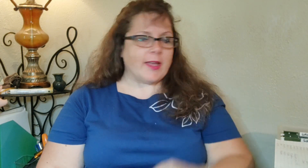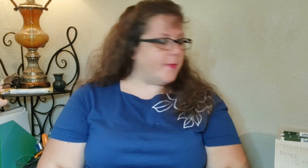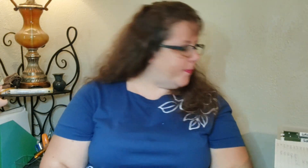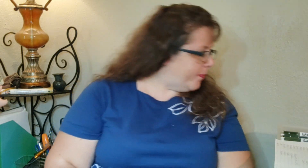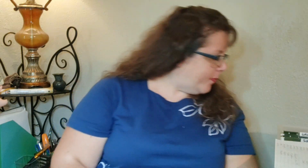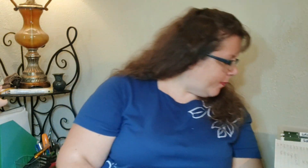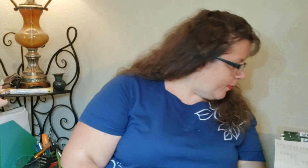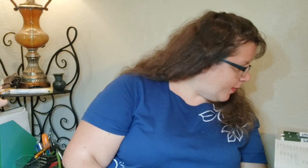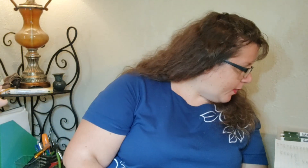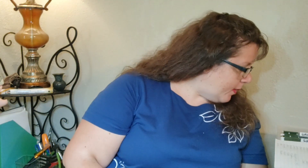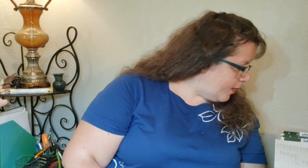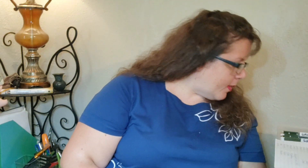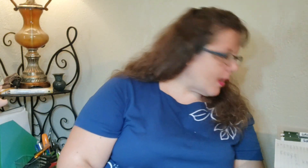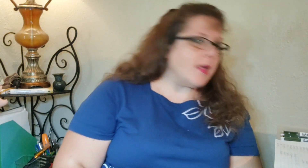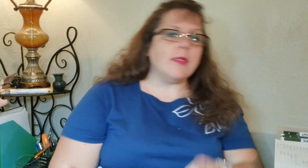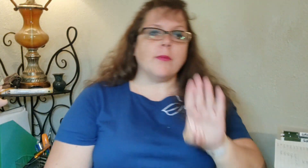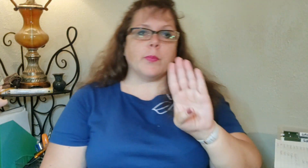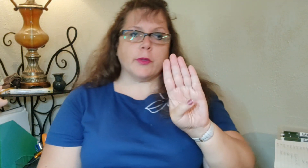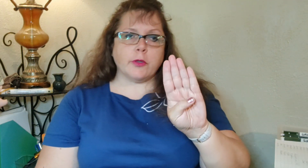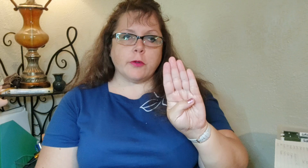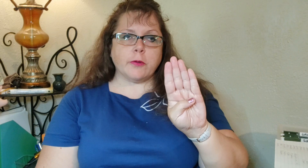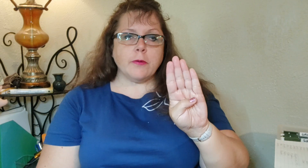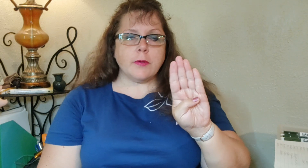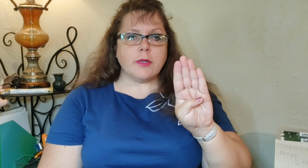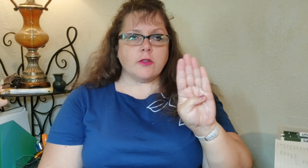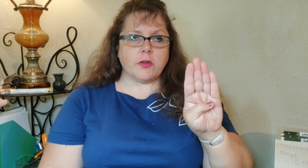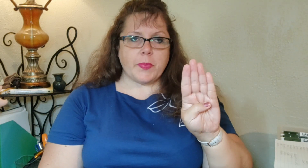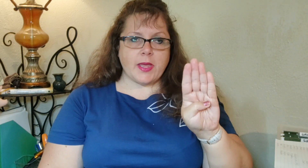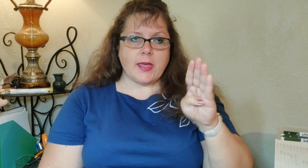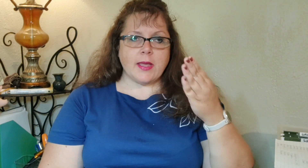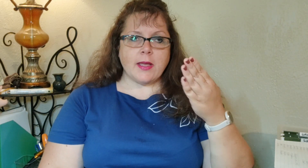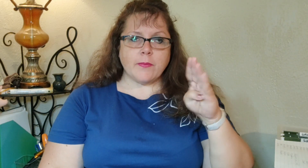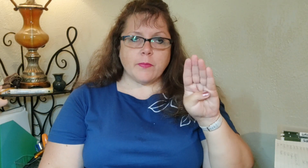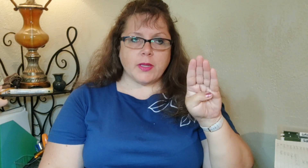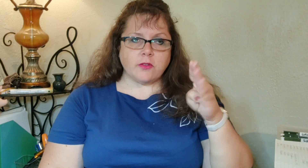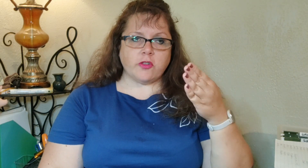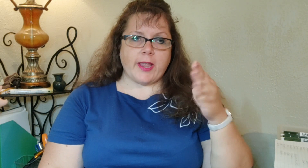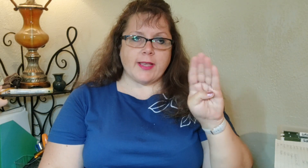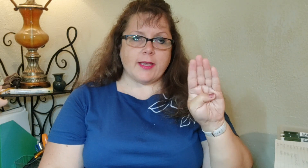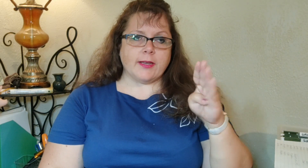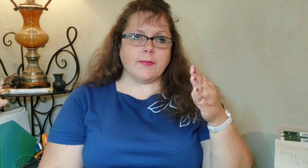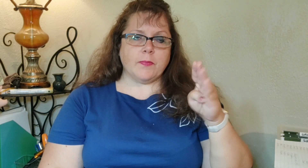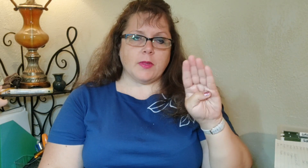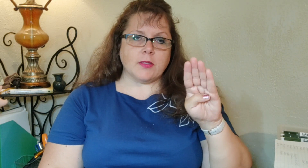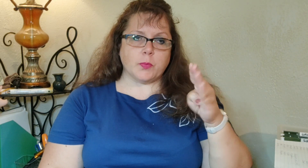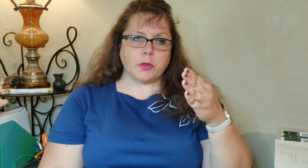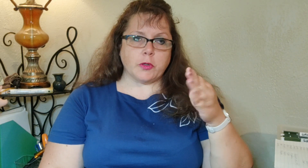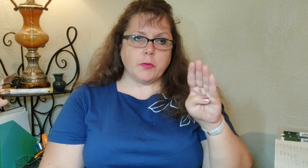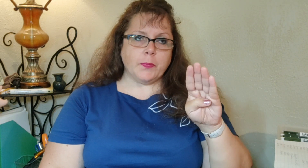forehead. Then blue is your B, but shaking it is blue.